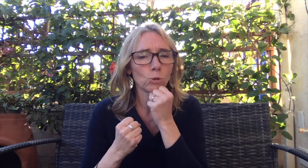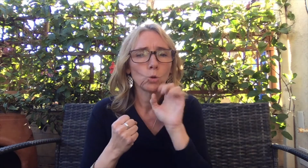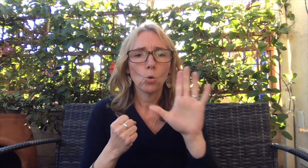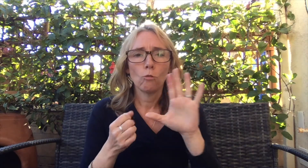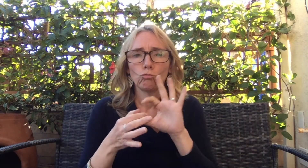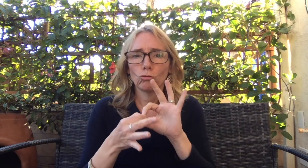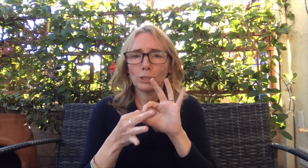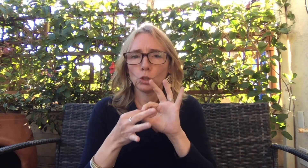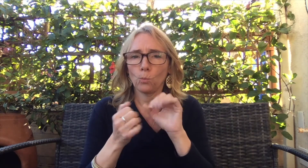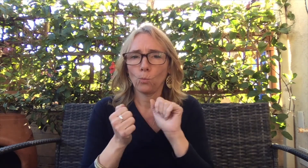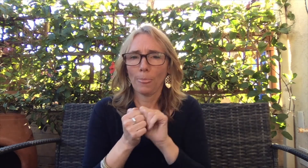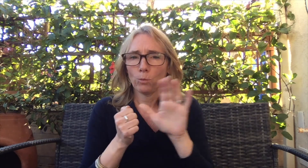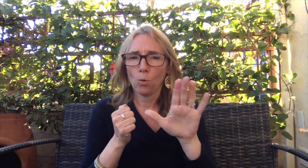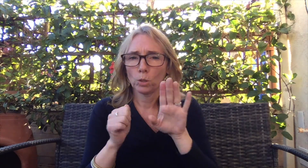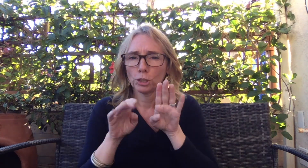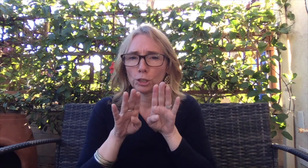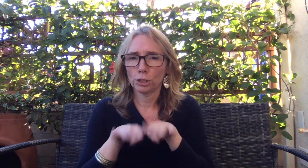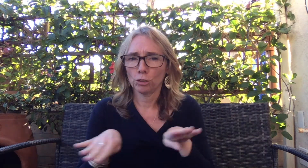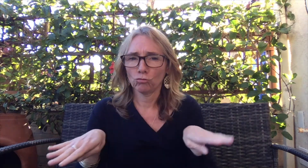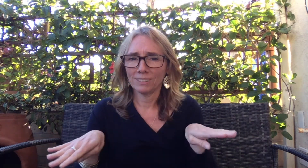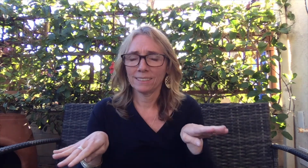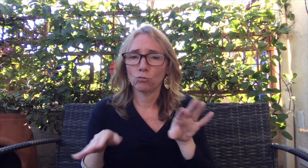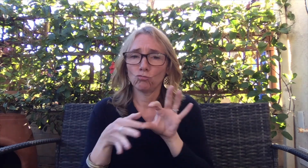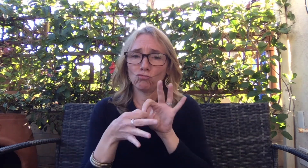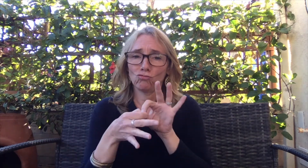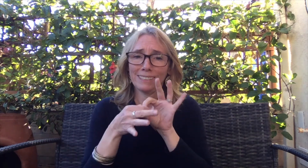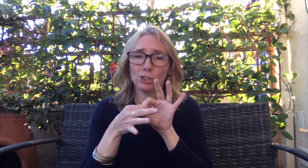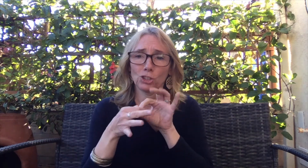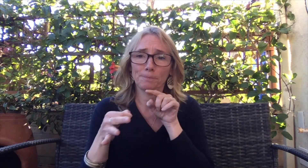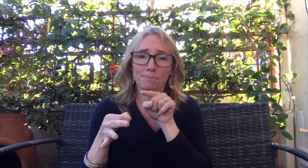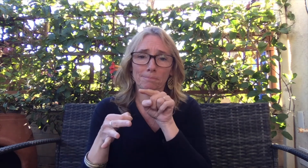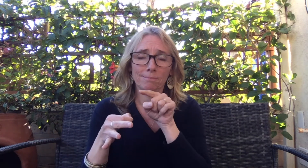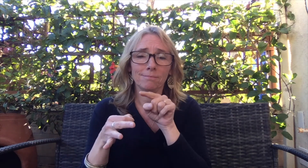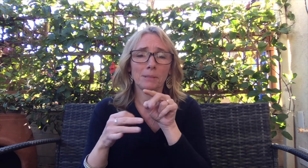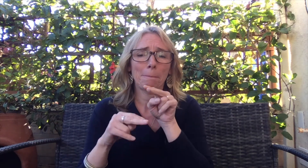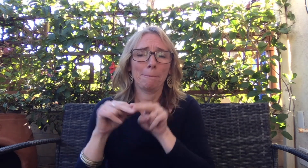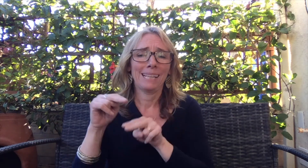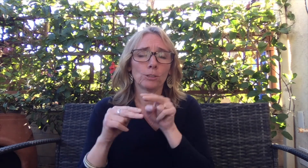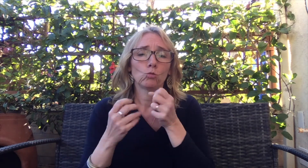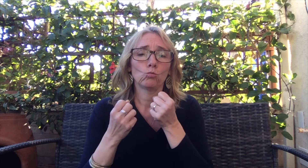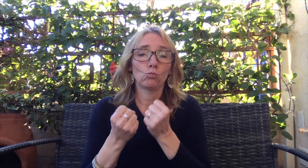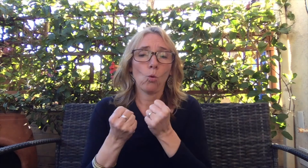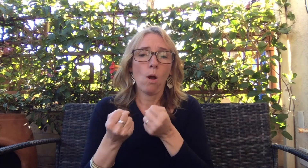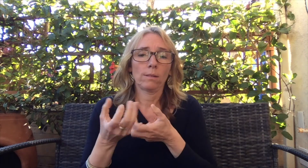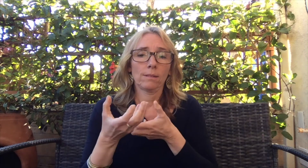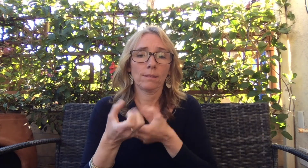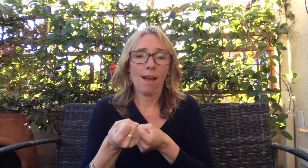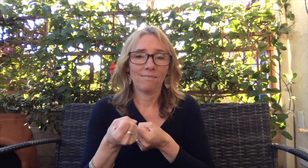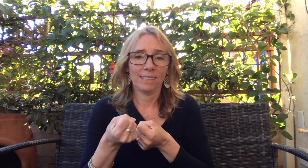Truly, it's really important that you value your relationship with your child,